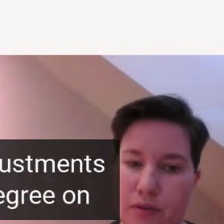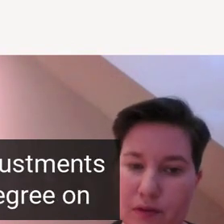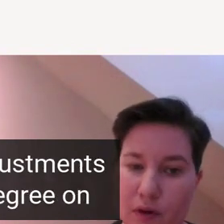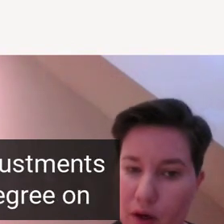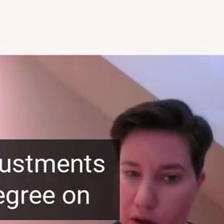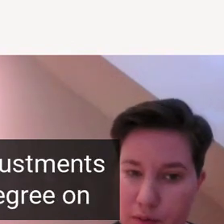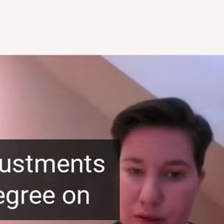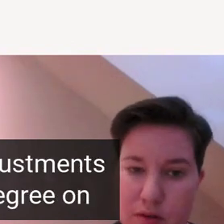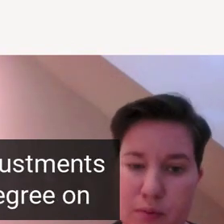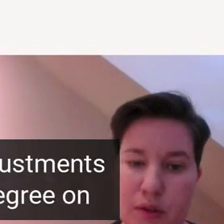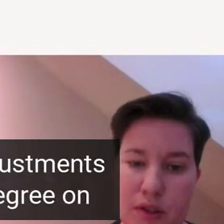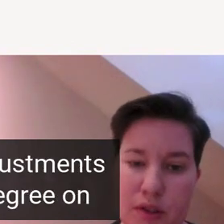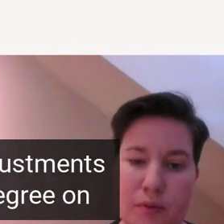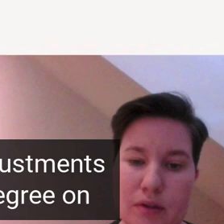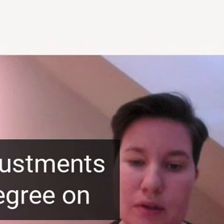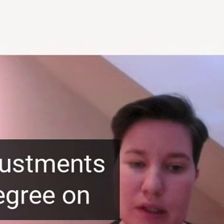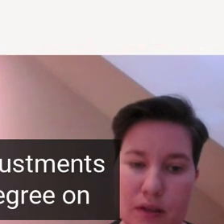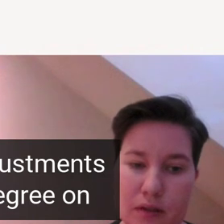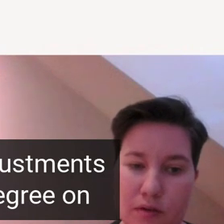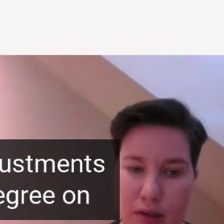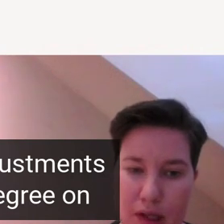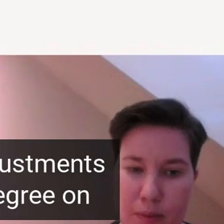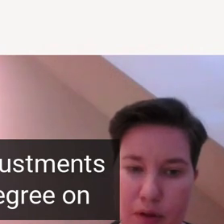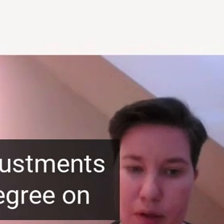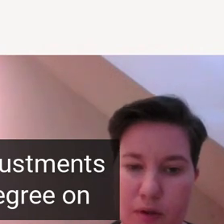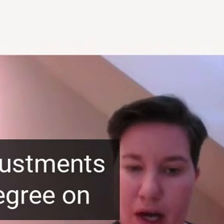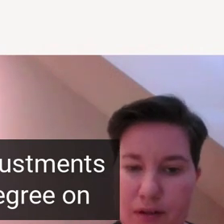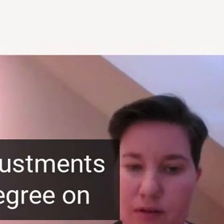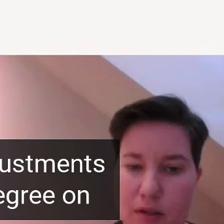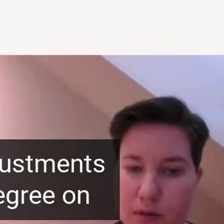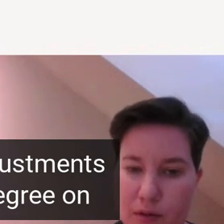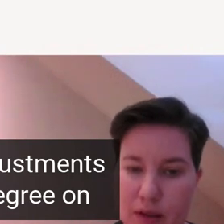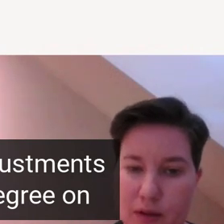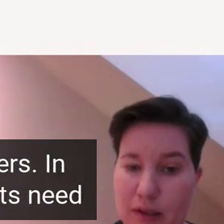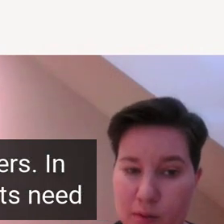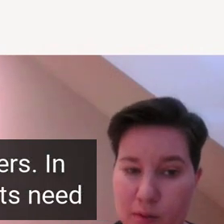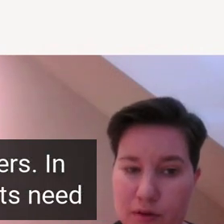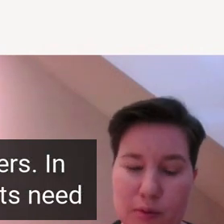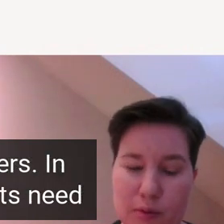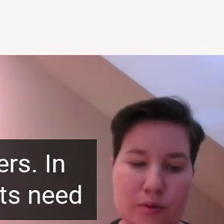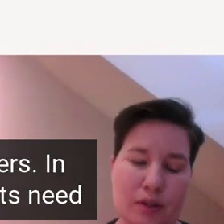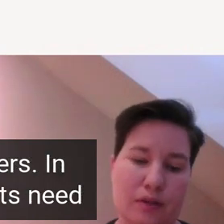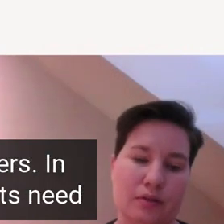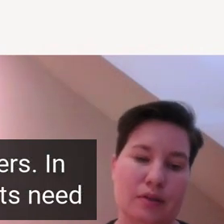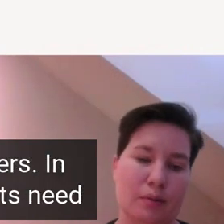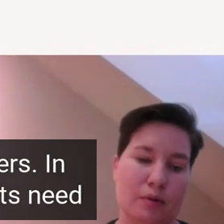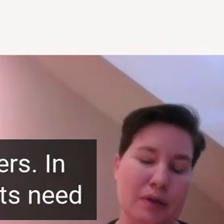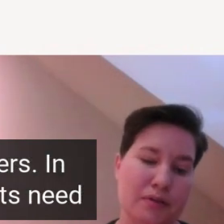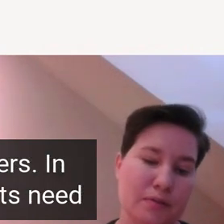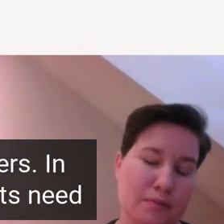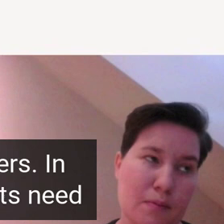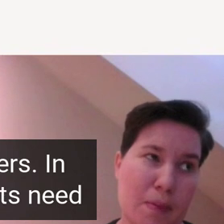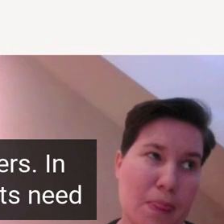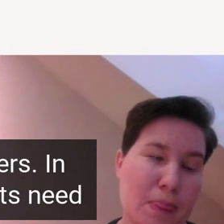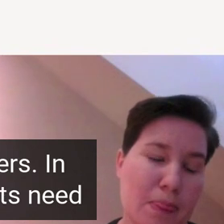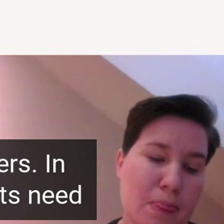should receive all reasonable adjustments needed to enable them to access their degree on equal terms with their non-disabled